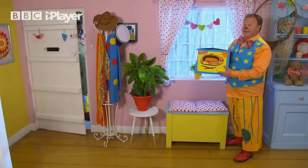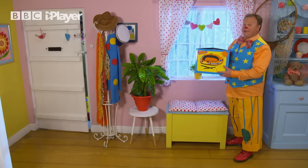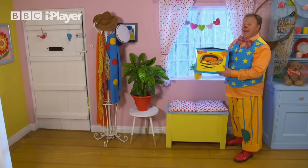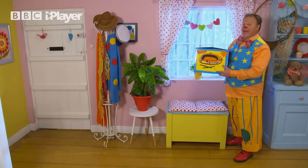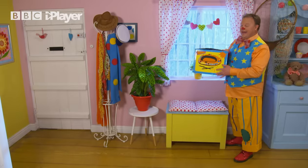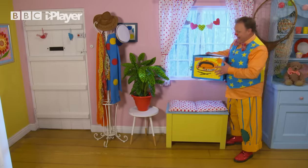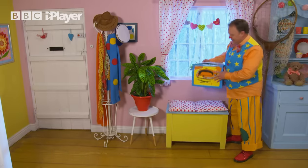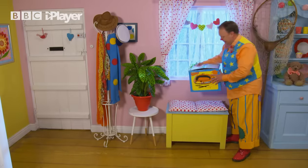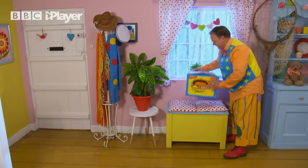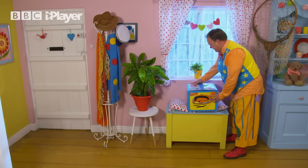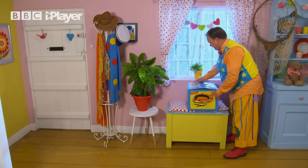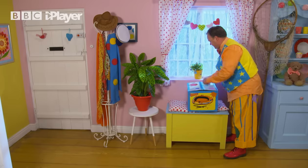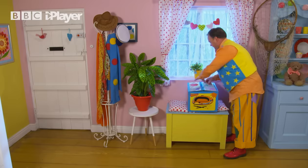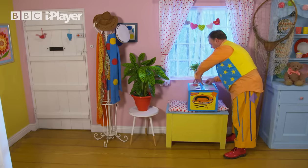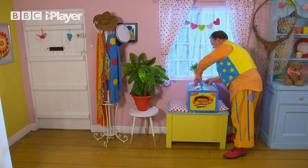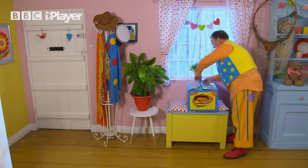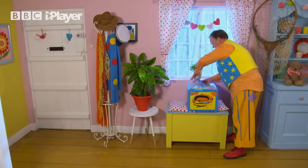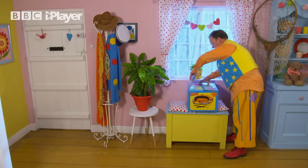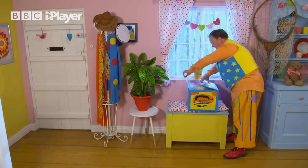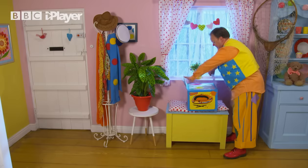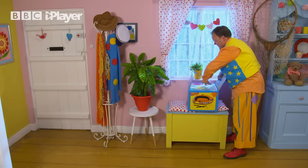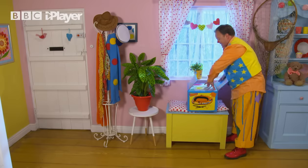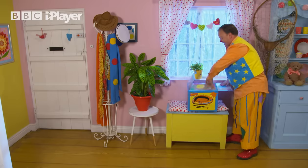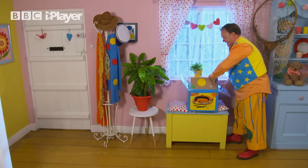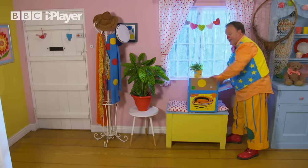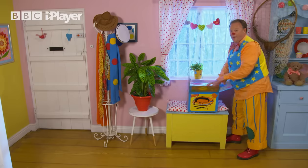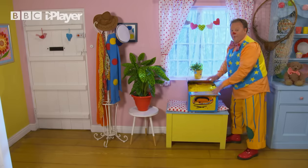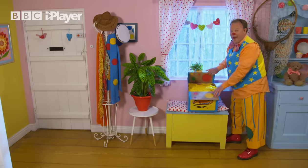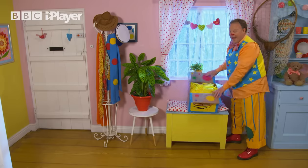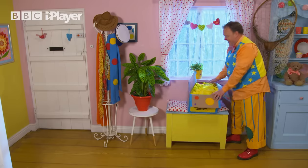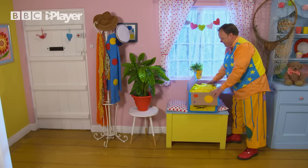you again. Is that a new boat, Mr. Tumble? Wait.